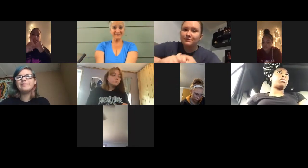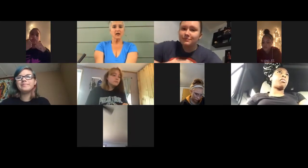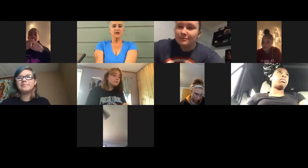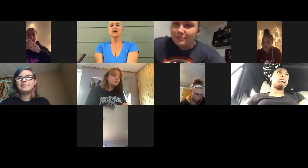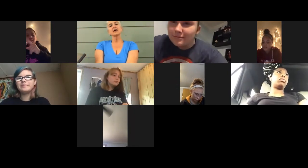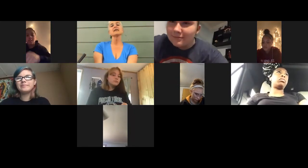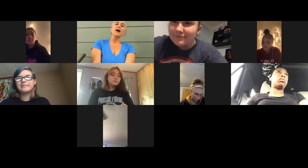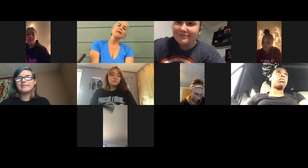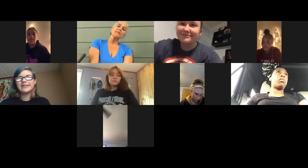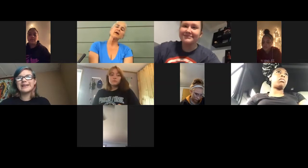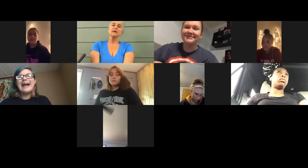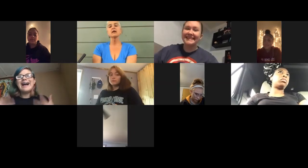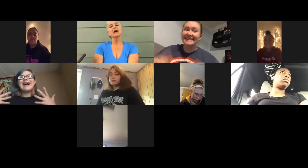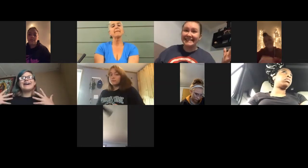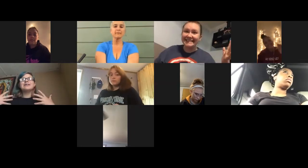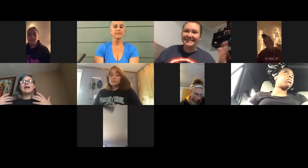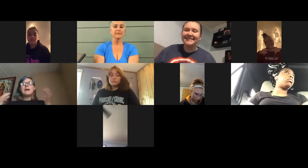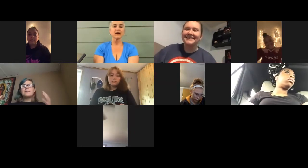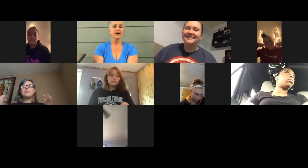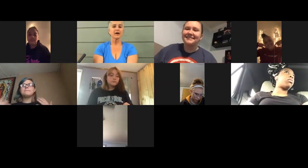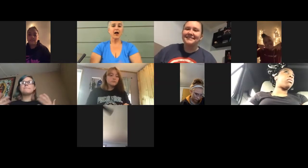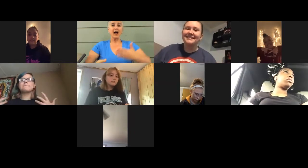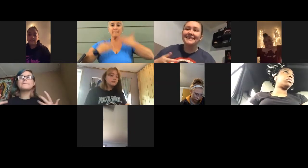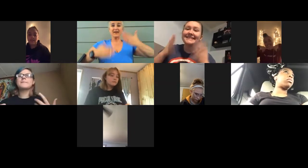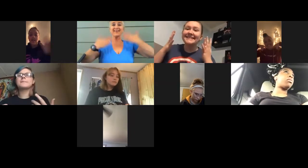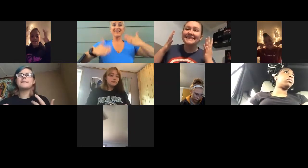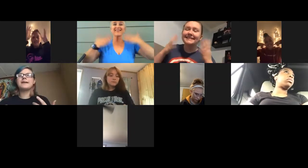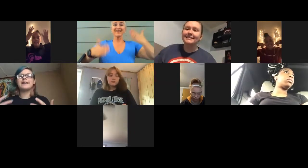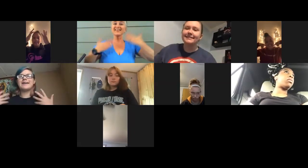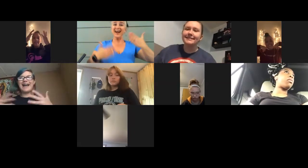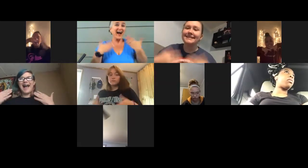Happy. Cause I'm happy, come along. Happy.